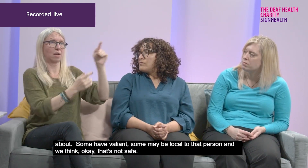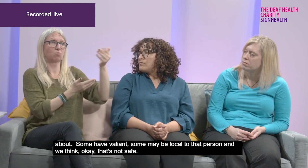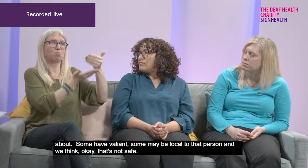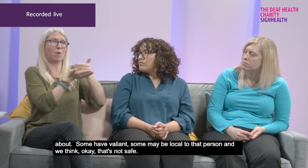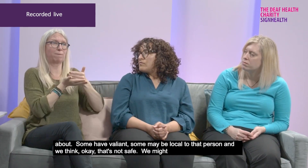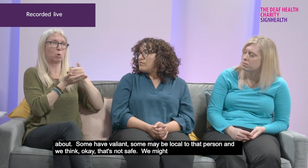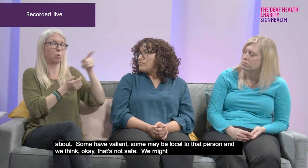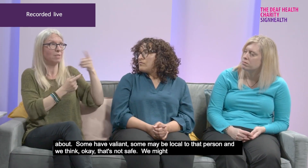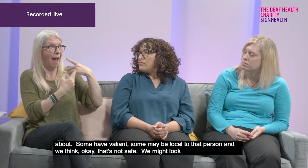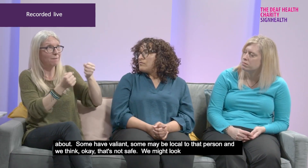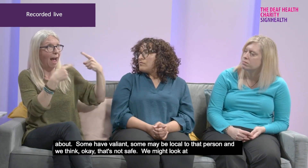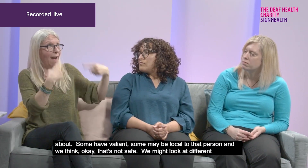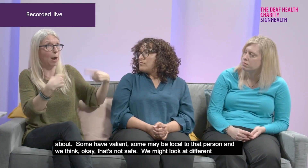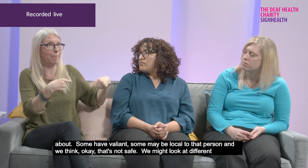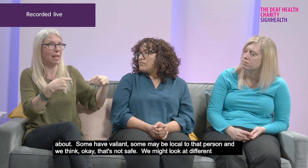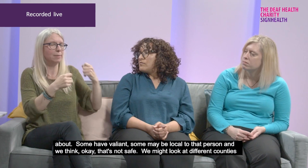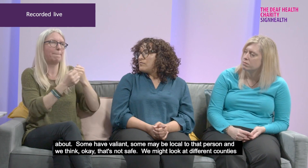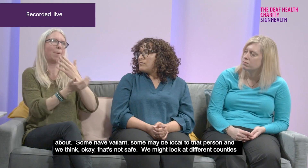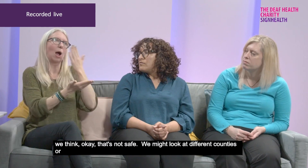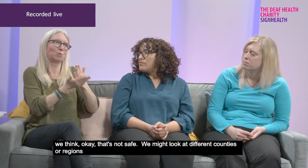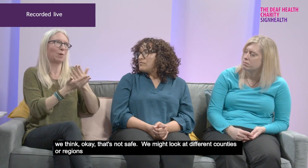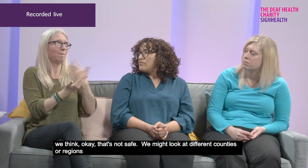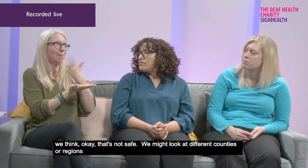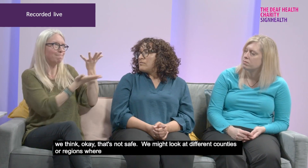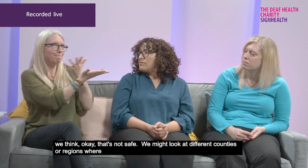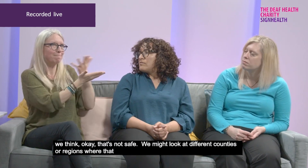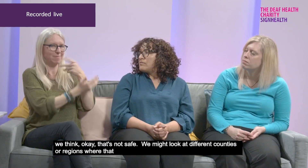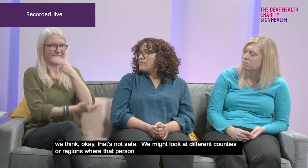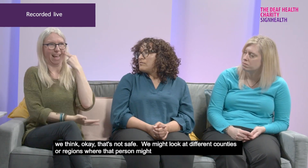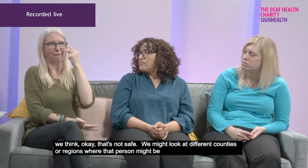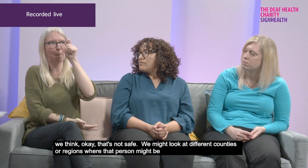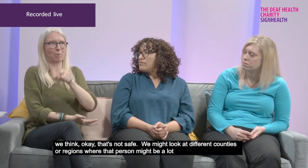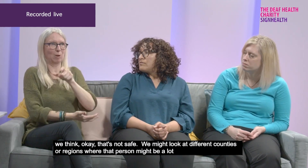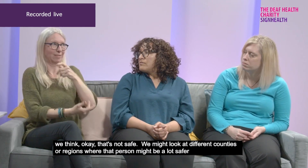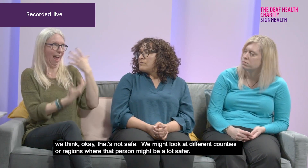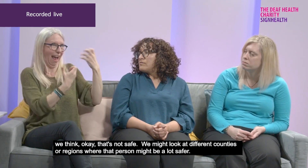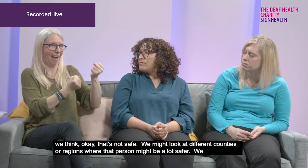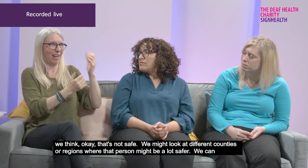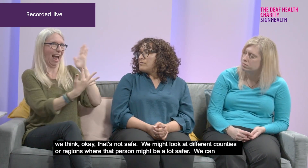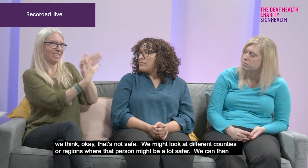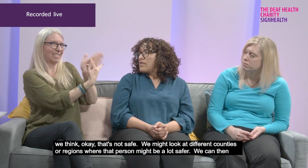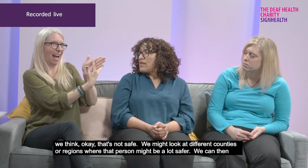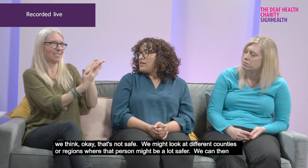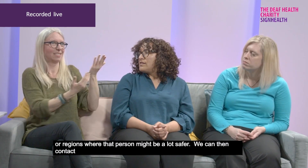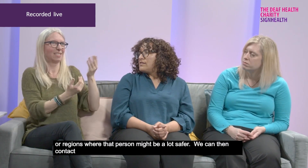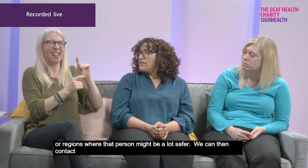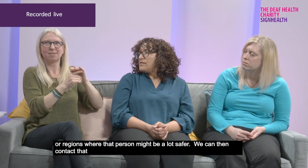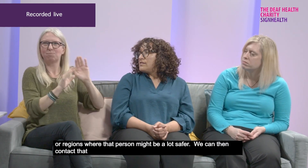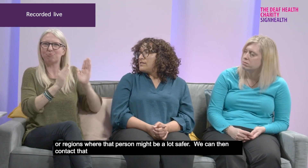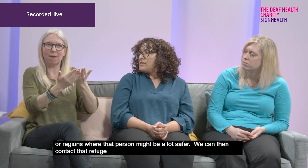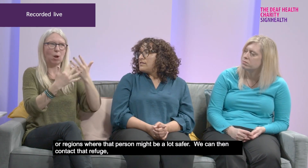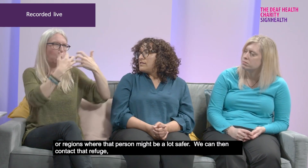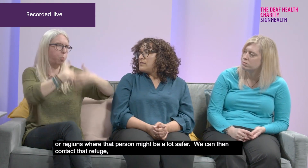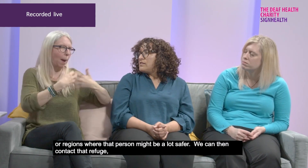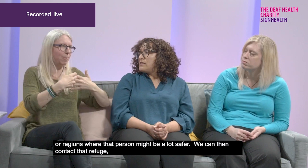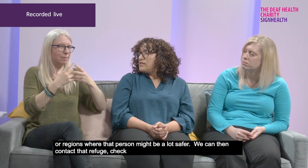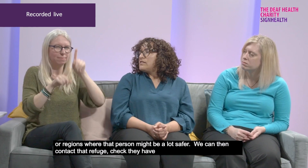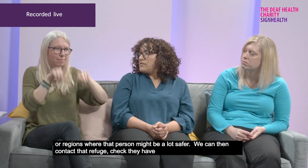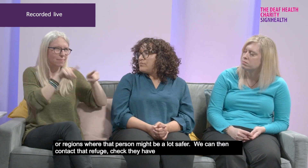safe. We might look at different counties or regions or somewhere else where that person may be a lot safer. We can then contact that refuge, check they